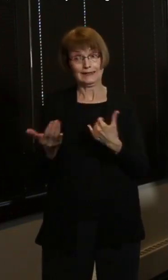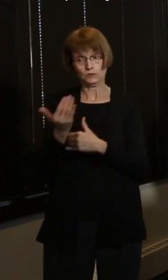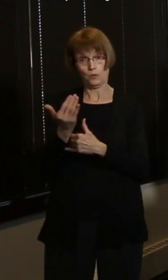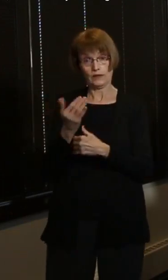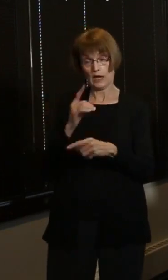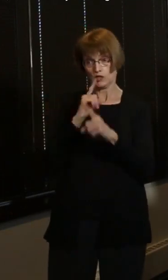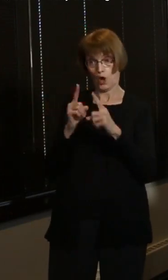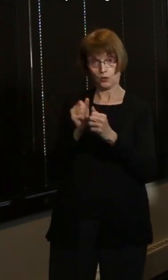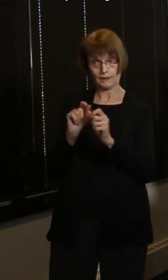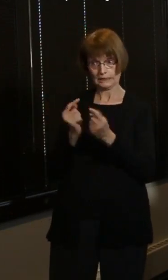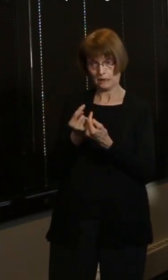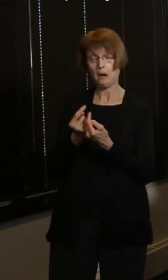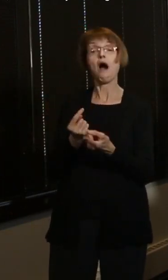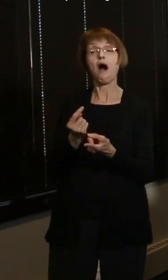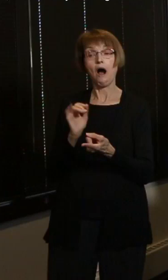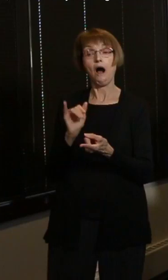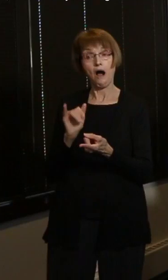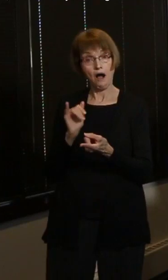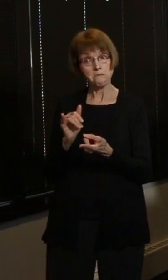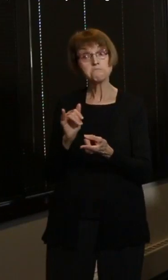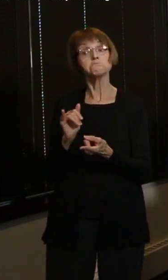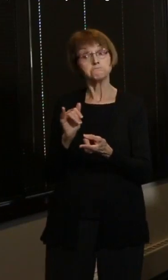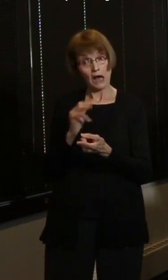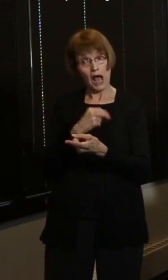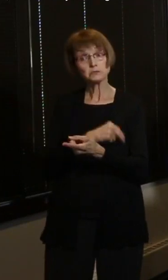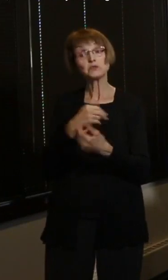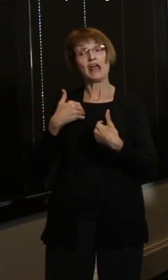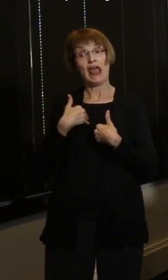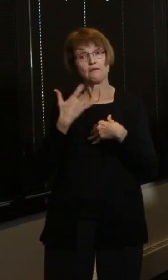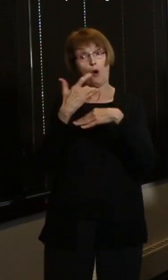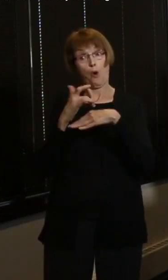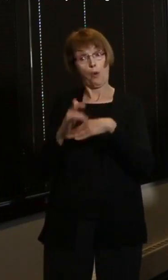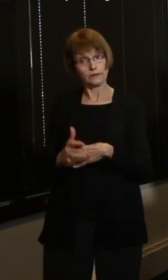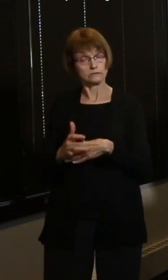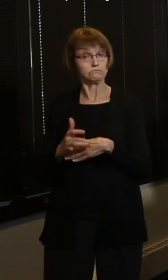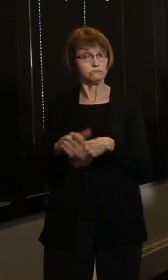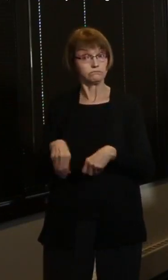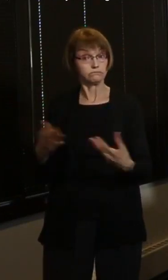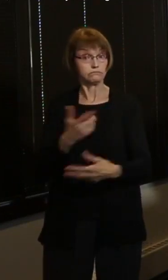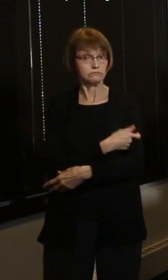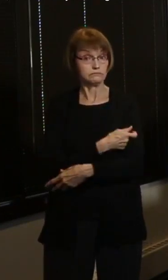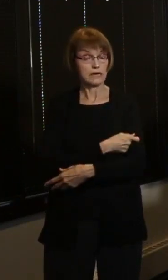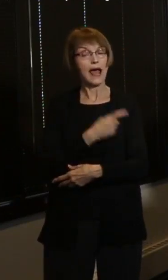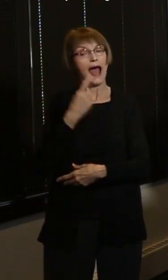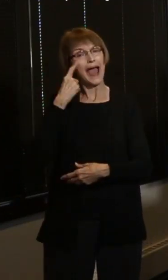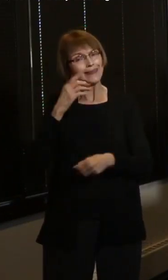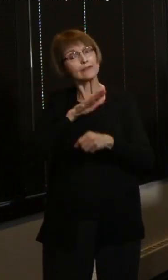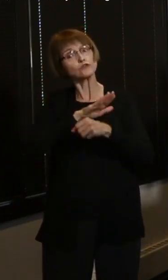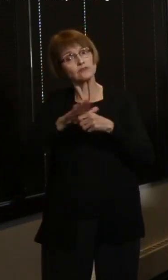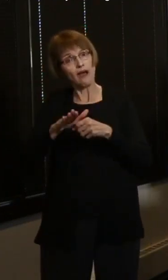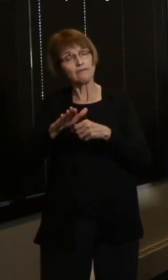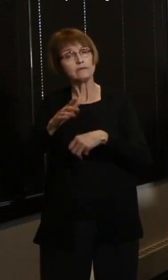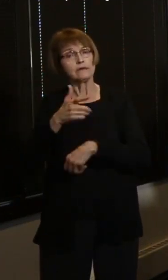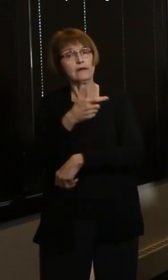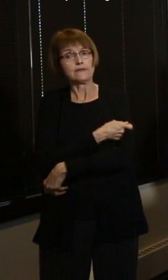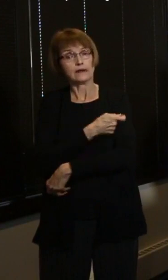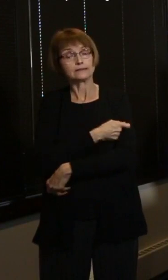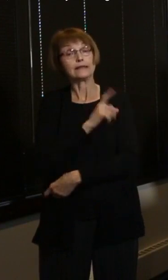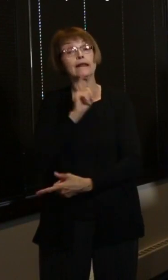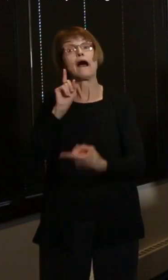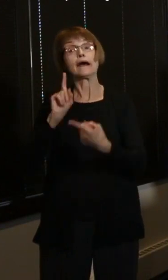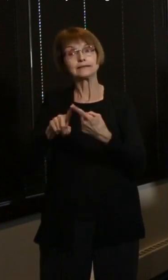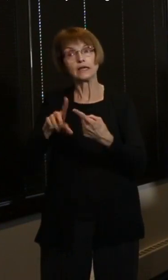morning, and we still had open slots. And so I do think that there's enough vaccine until the FDA